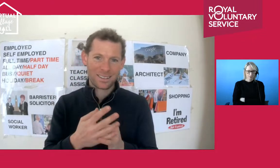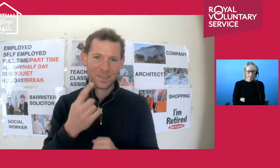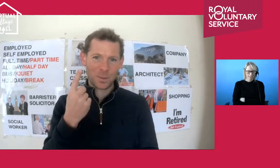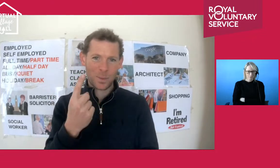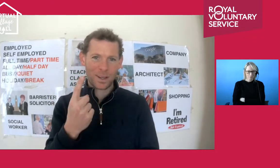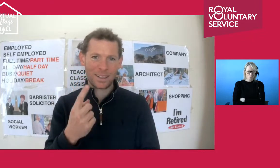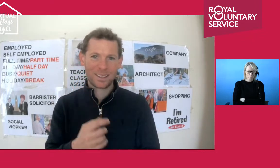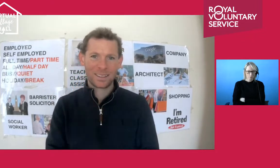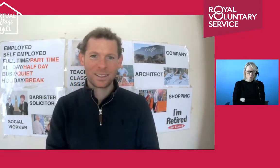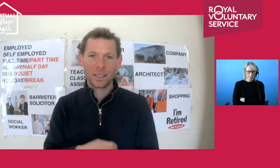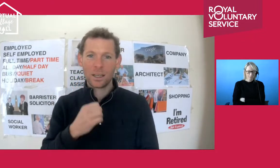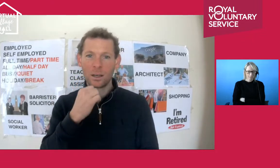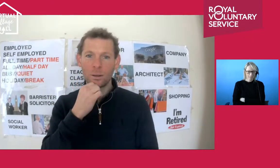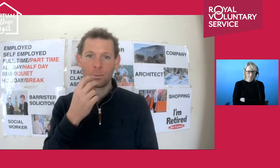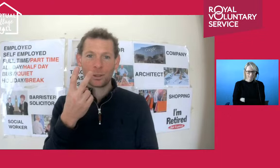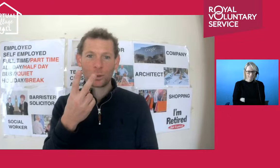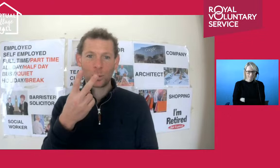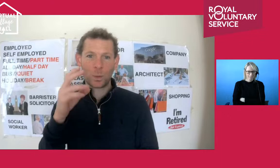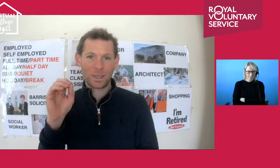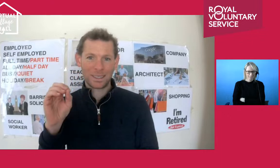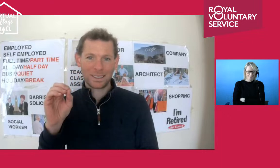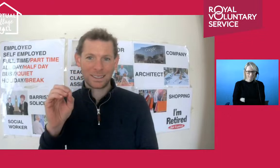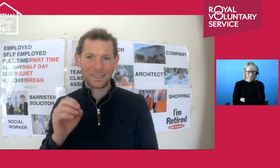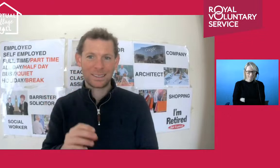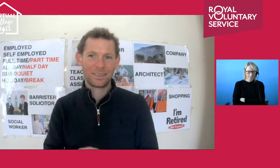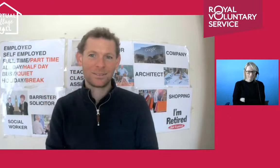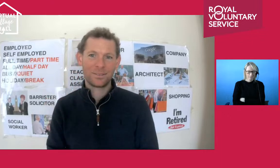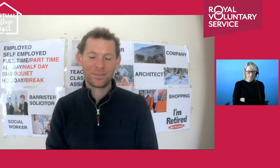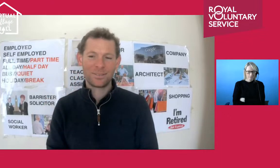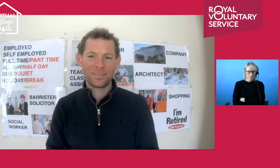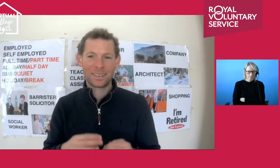and the very last one, number 20.